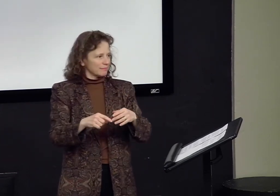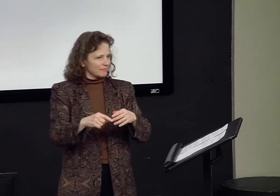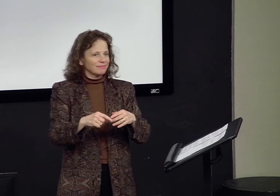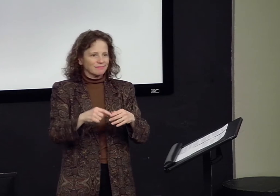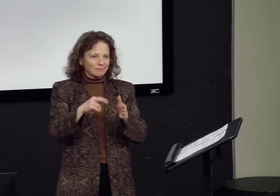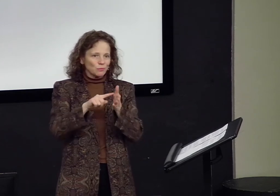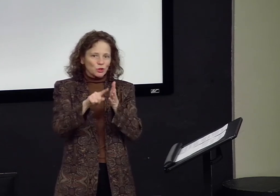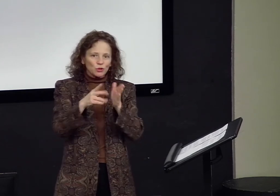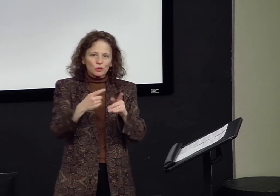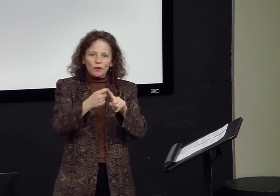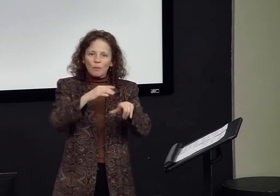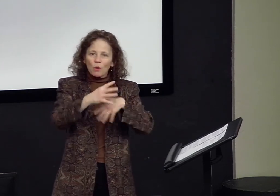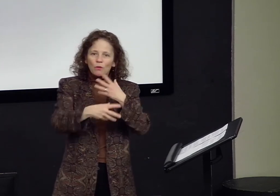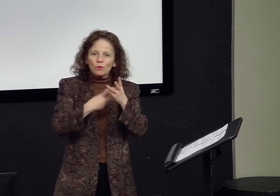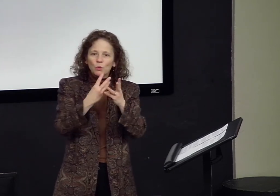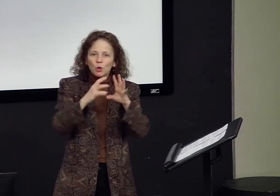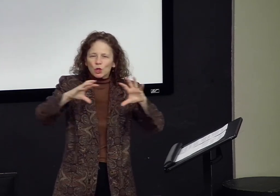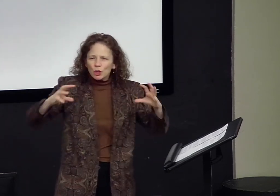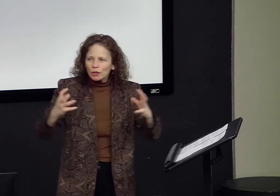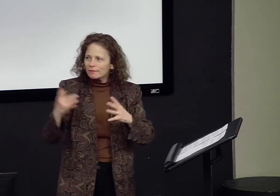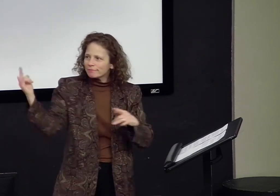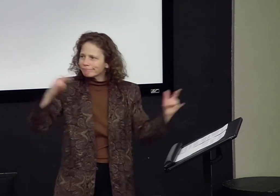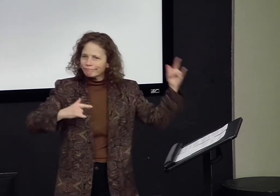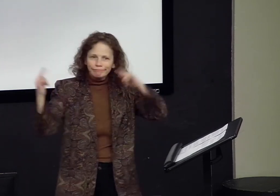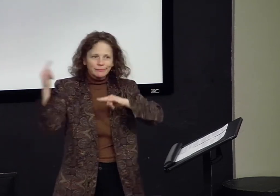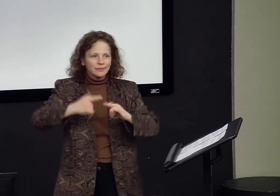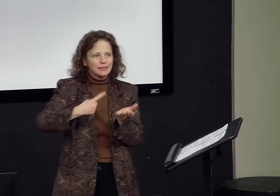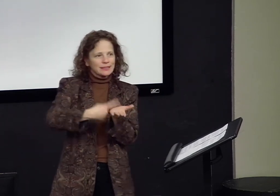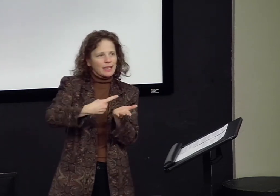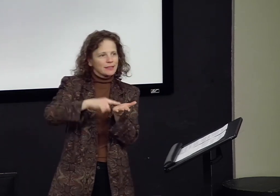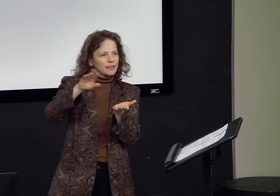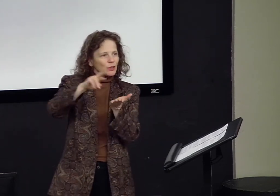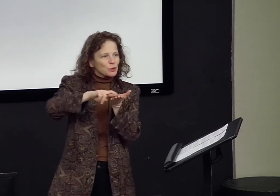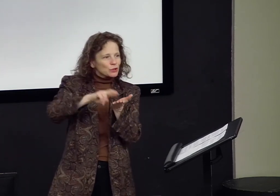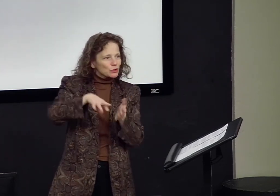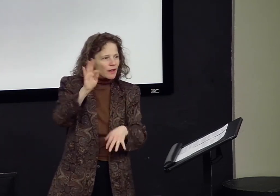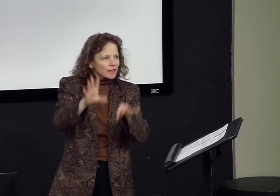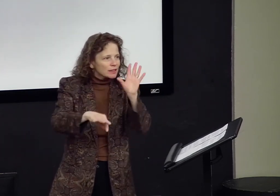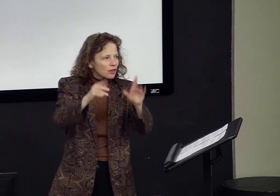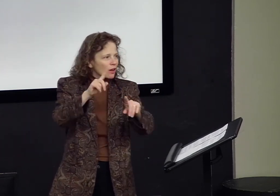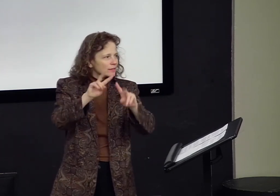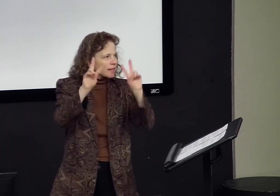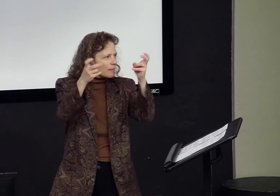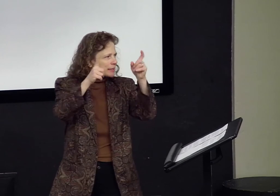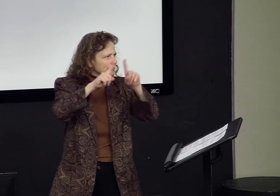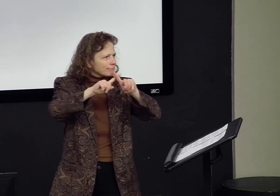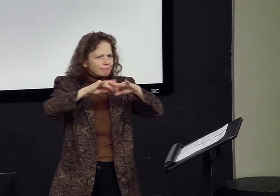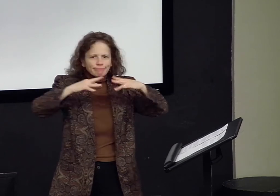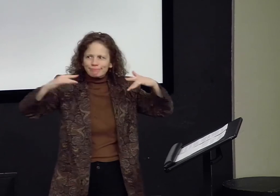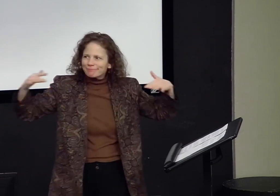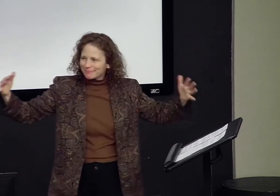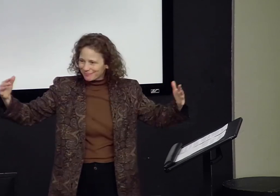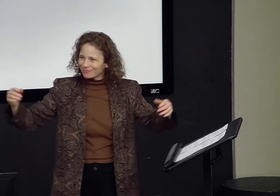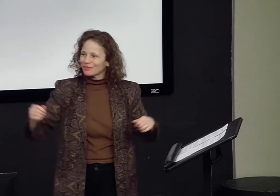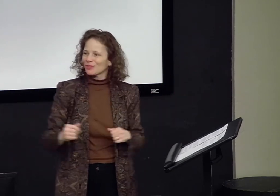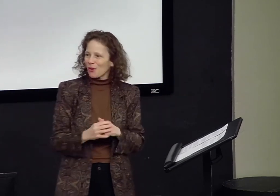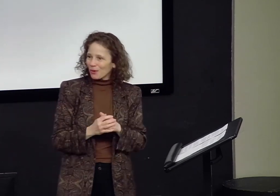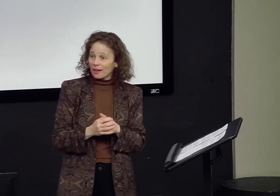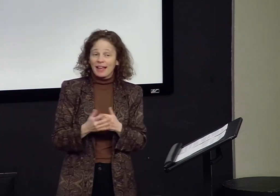with the Interpretation and Translation and Research Center hosting that event. We'll be having various presenters coming